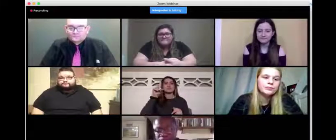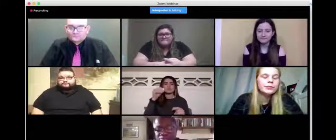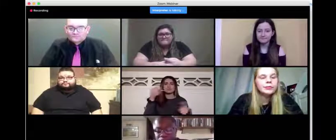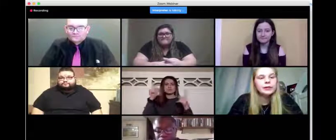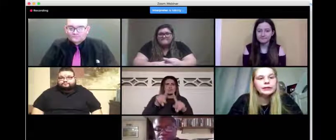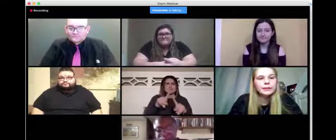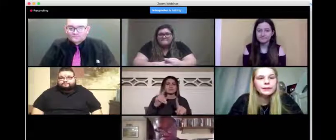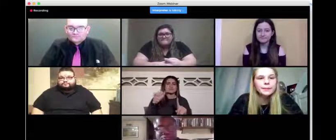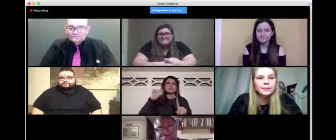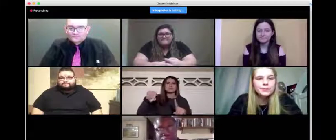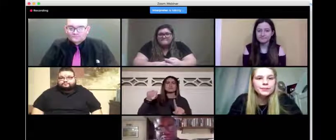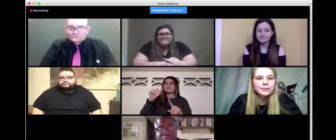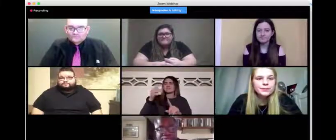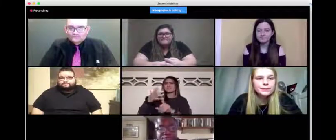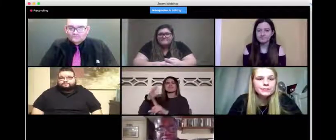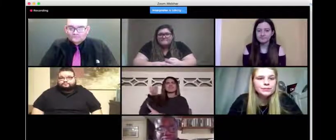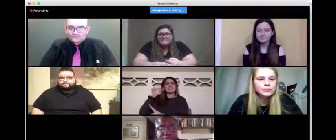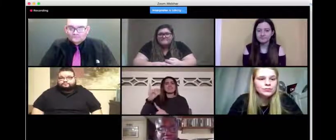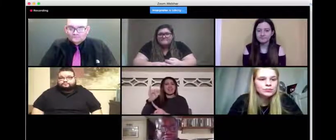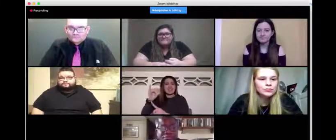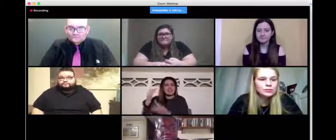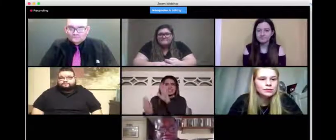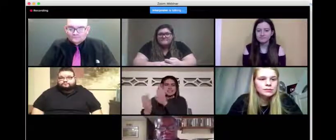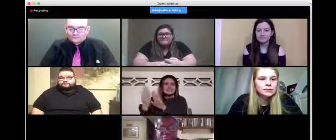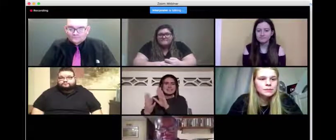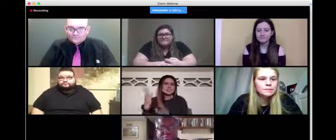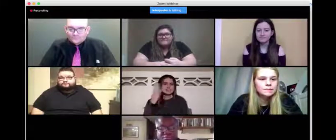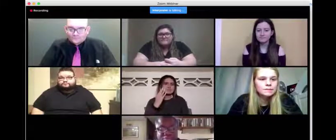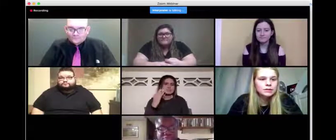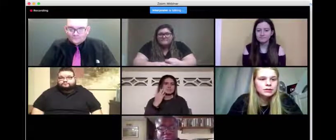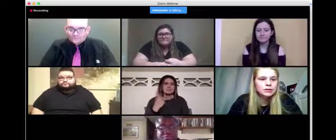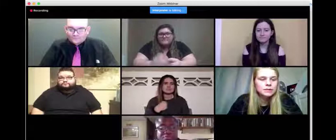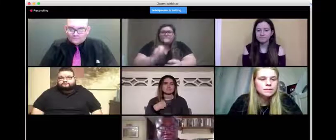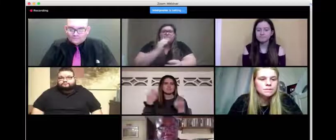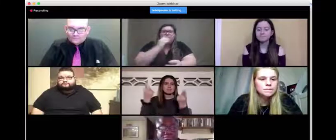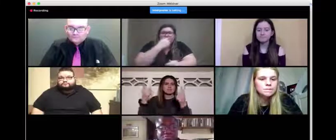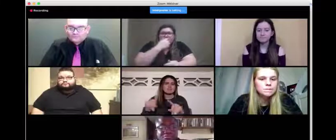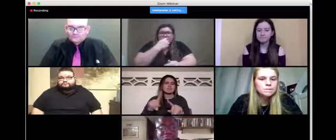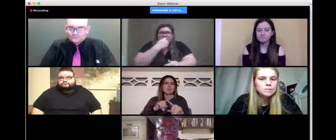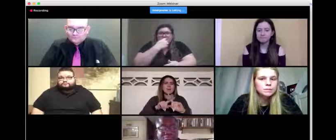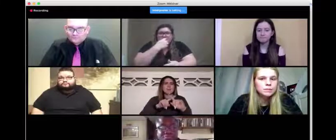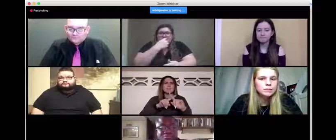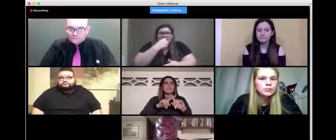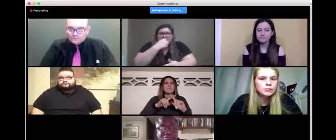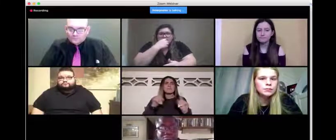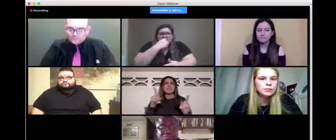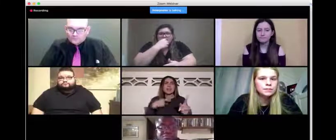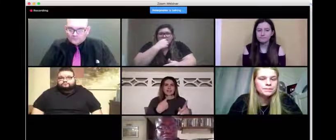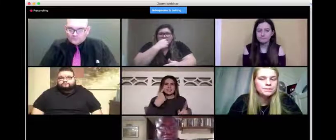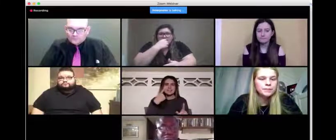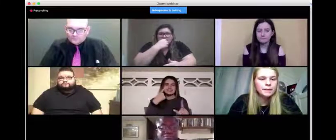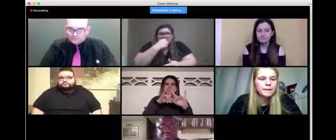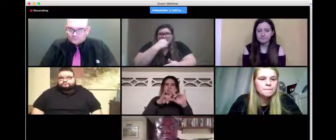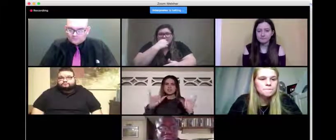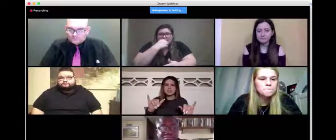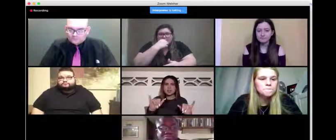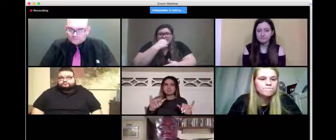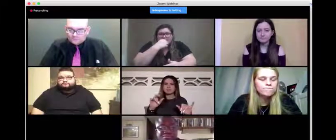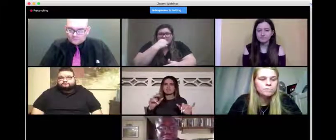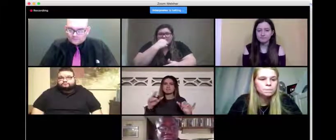face-to-face experience is great, but at the same time, I see this still bringing us together and being uniting us and